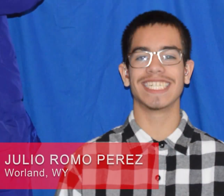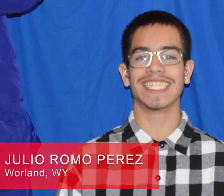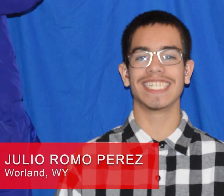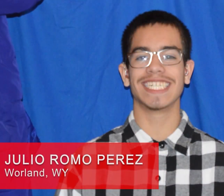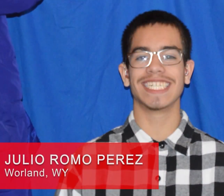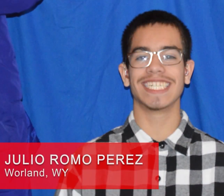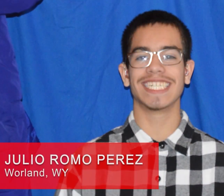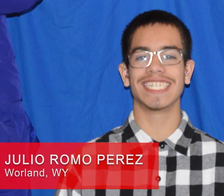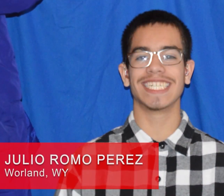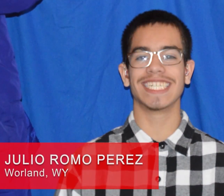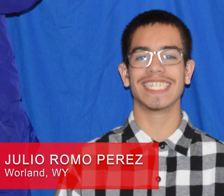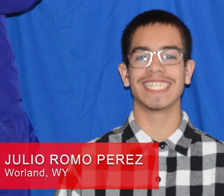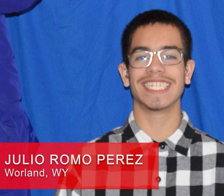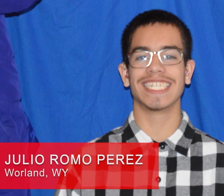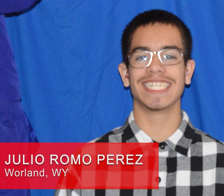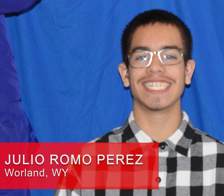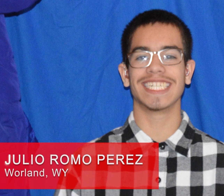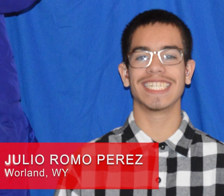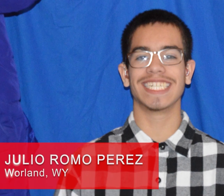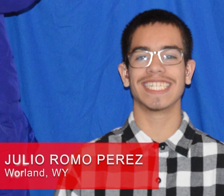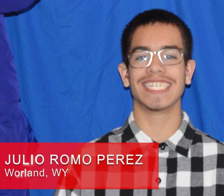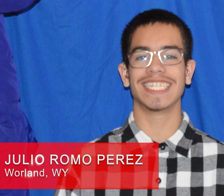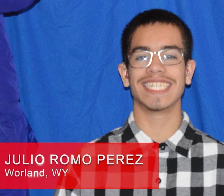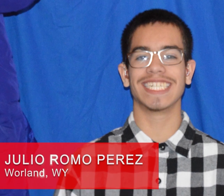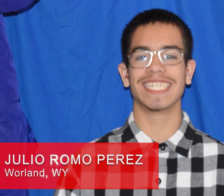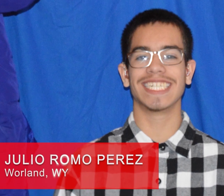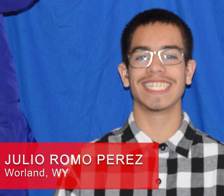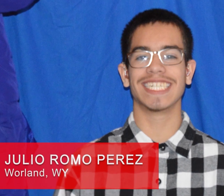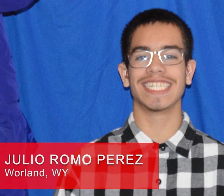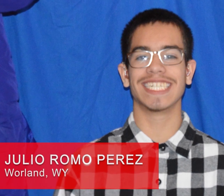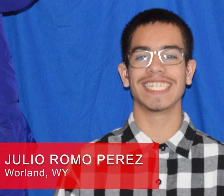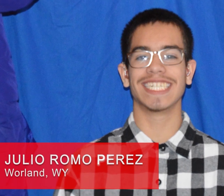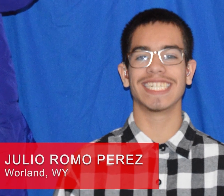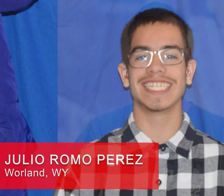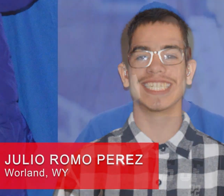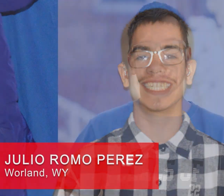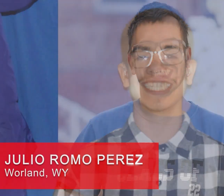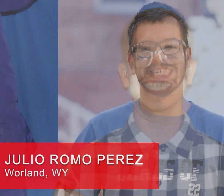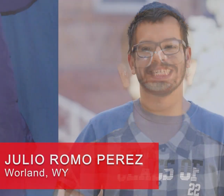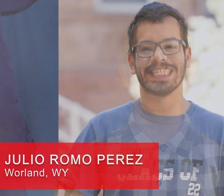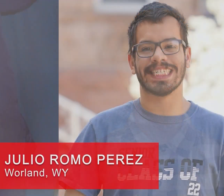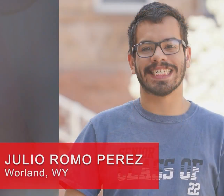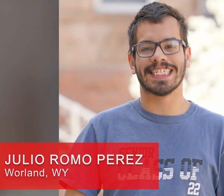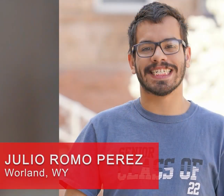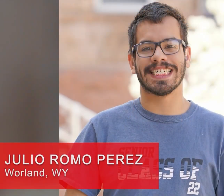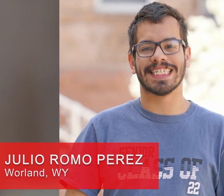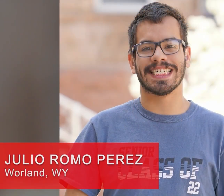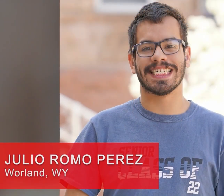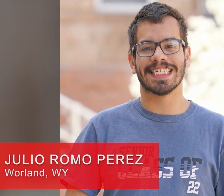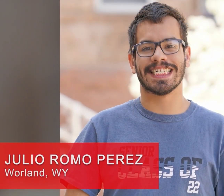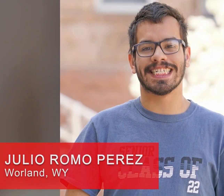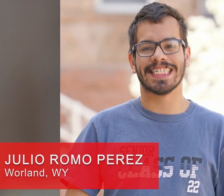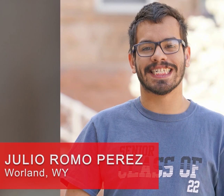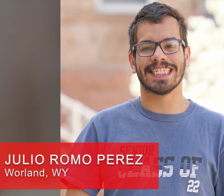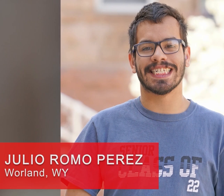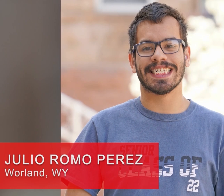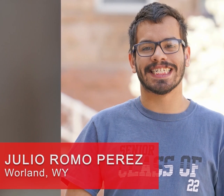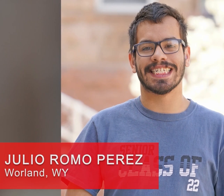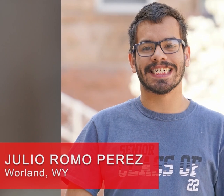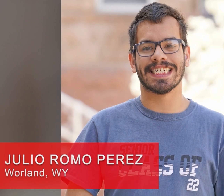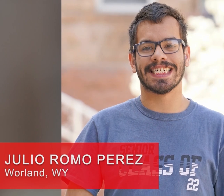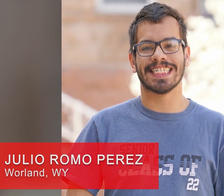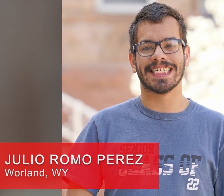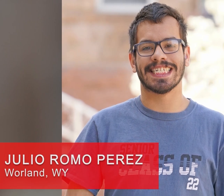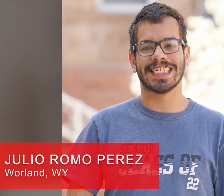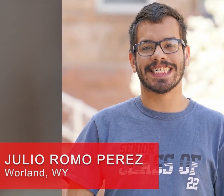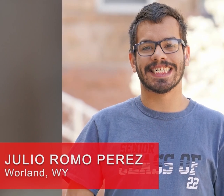Julio Romo Perez, Warland, Wyoming. Picture of Julio as a young teenager smiling at the camera with a blue backdrop. Fades into a current picture of Julio smiling at the